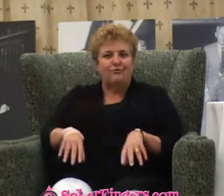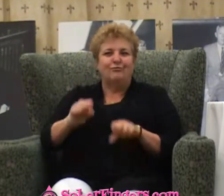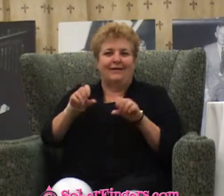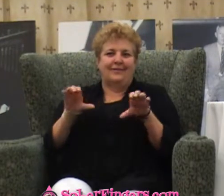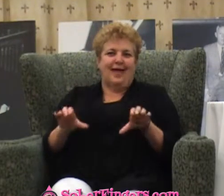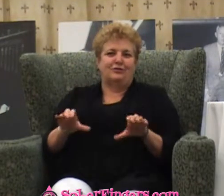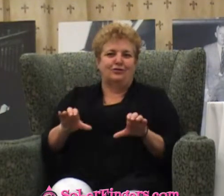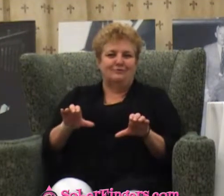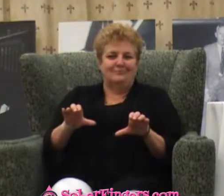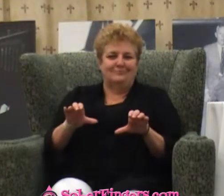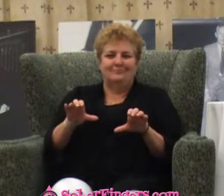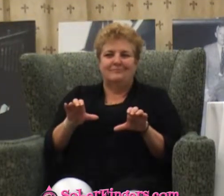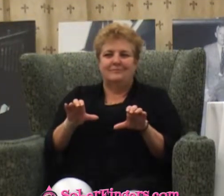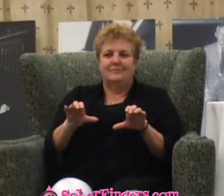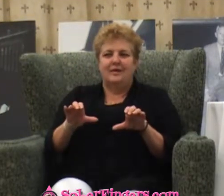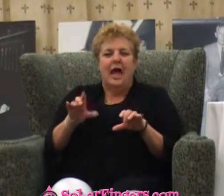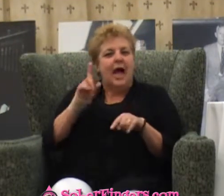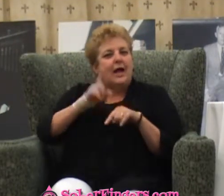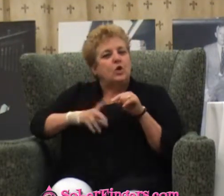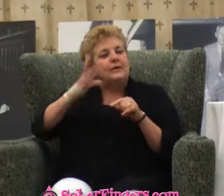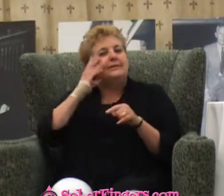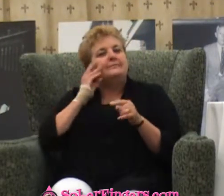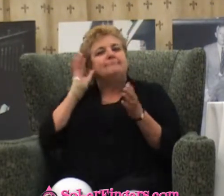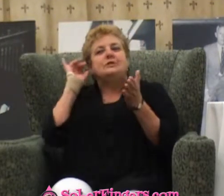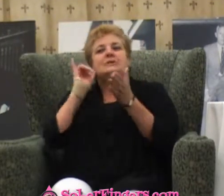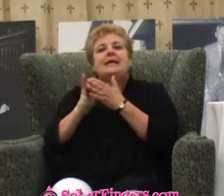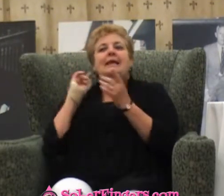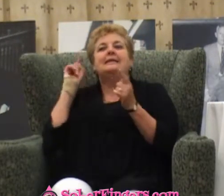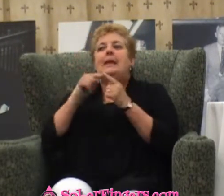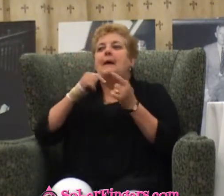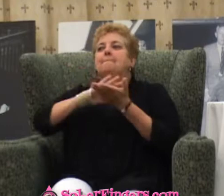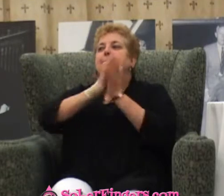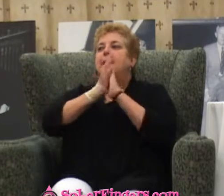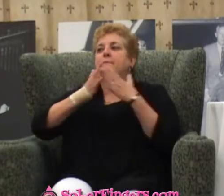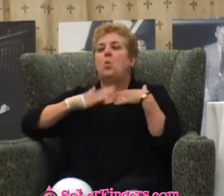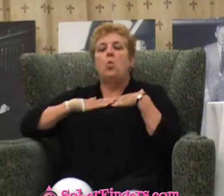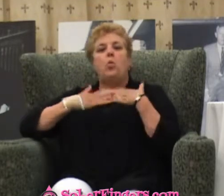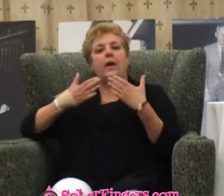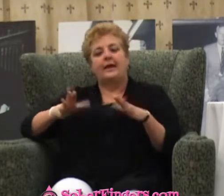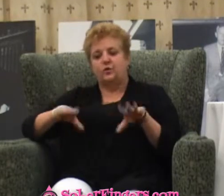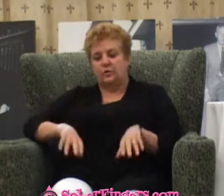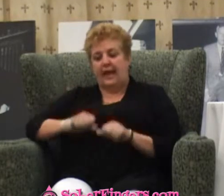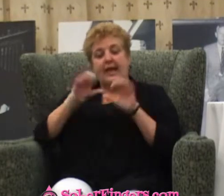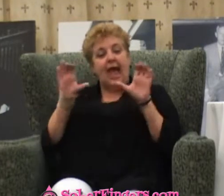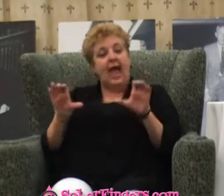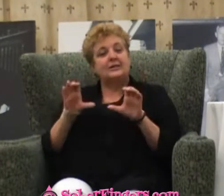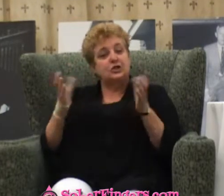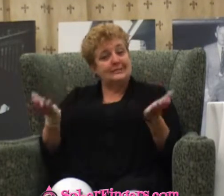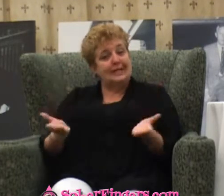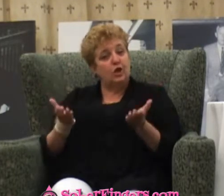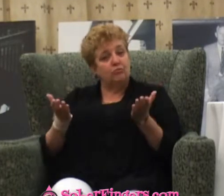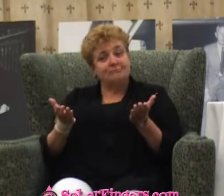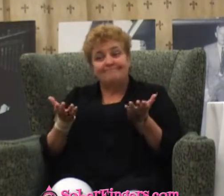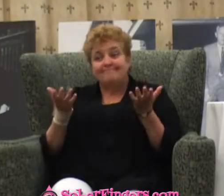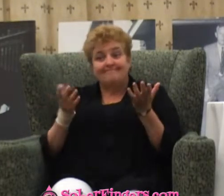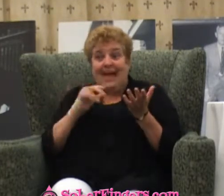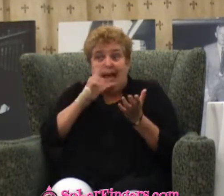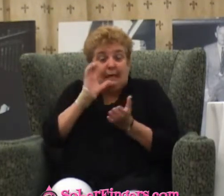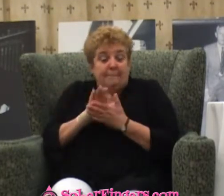I couldn't experience that until I was willing to take actions here that I didn't believe in. It's just that simple. If there's a weight pile and I